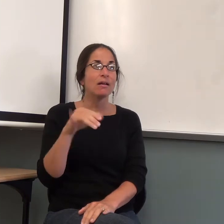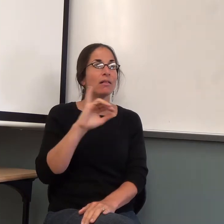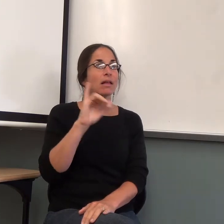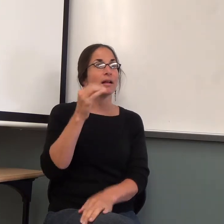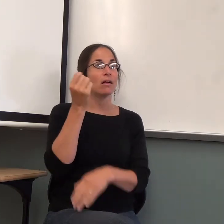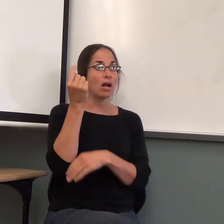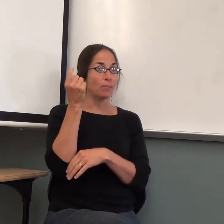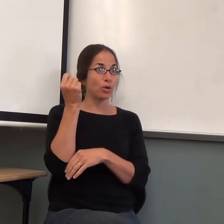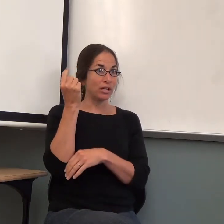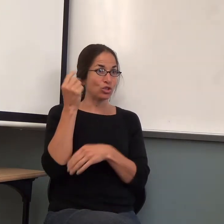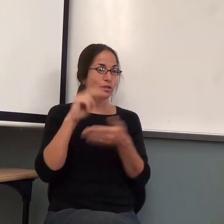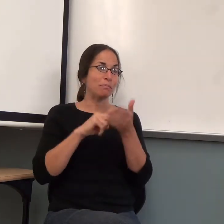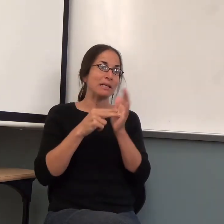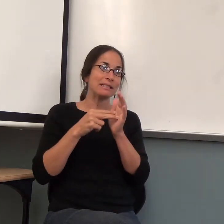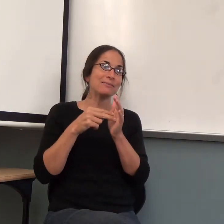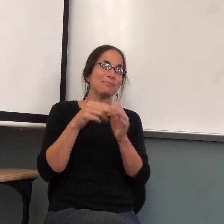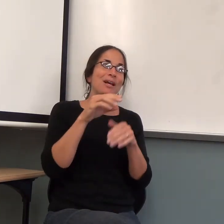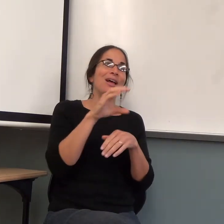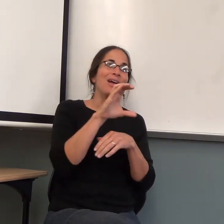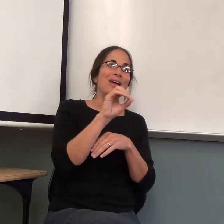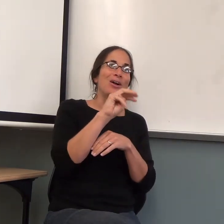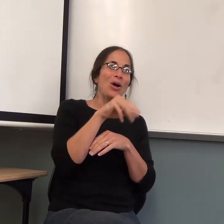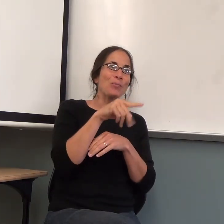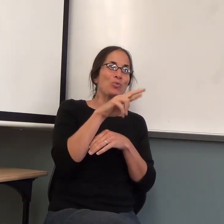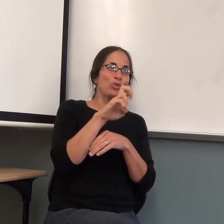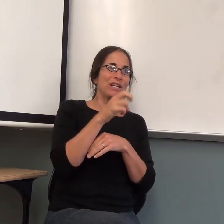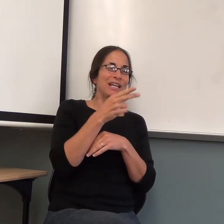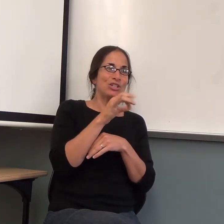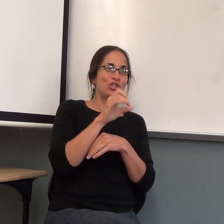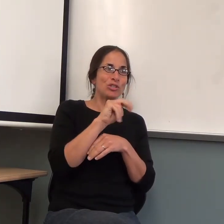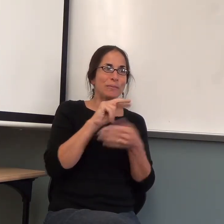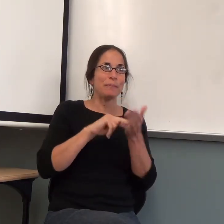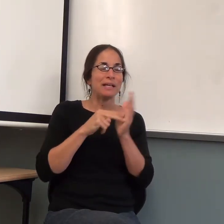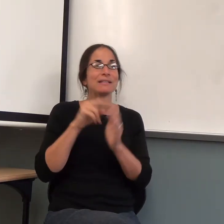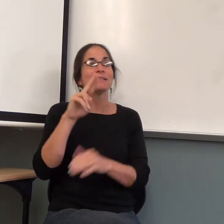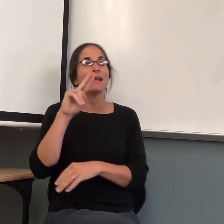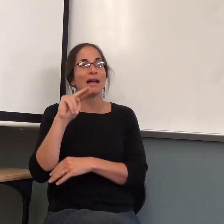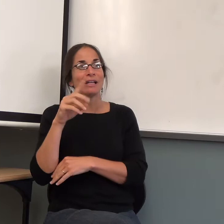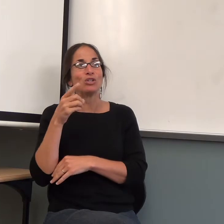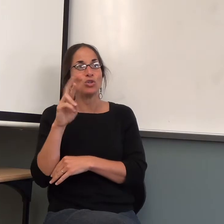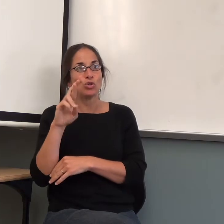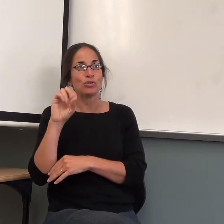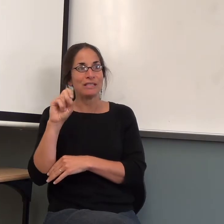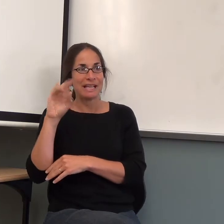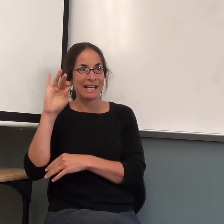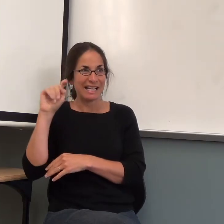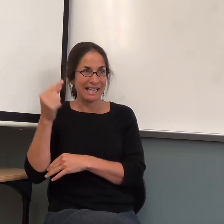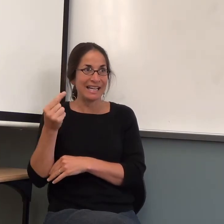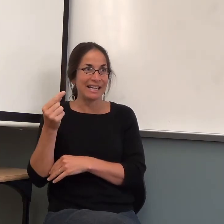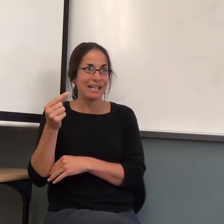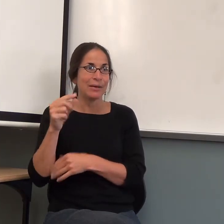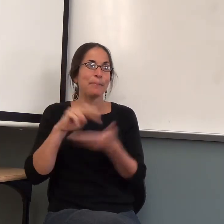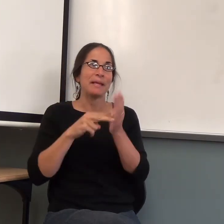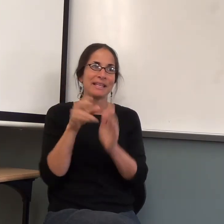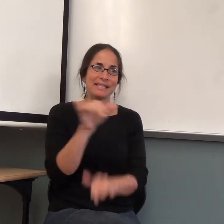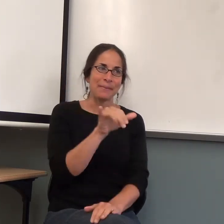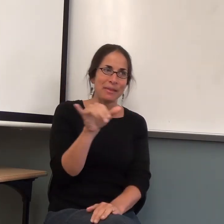is understanding. They're the same thing, aren't they? Yeah. So interesting how we can get some more educated words, some bigger